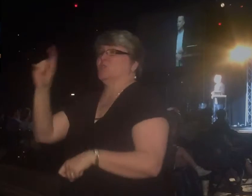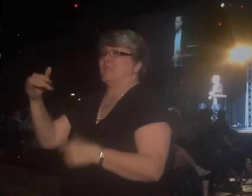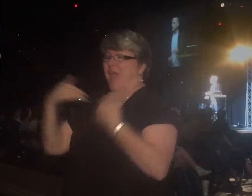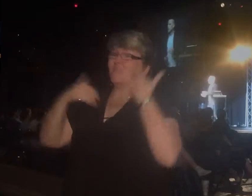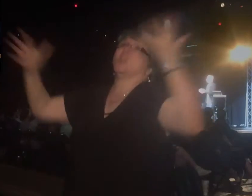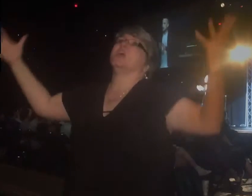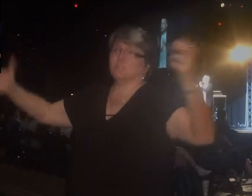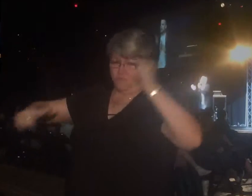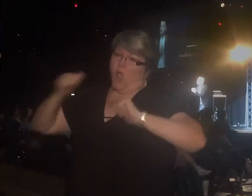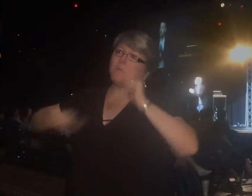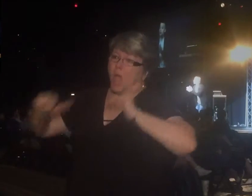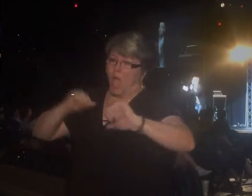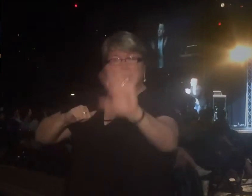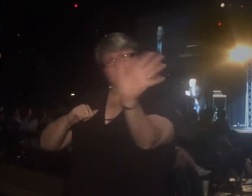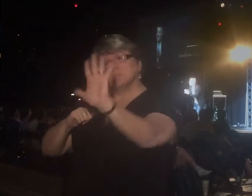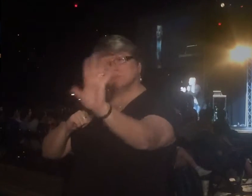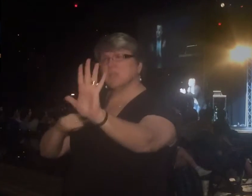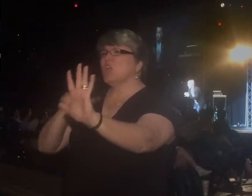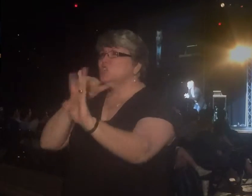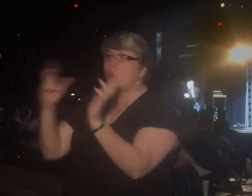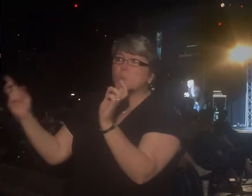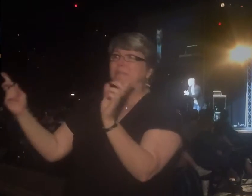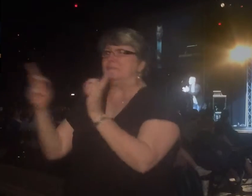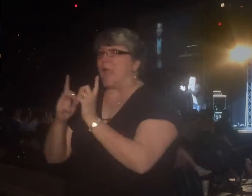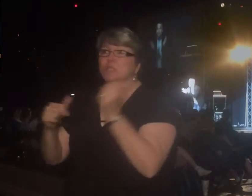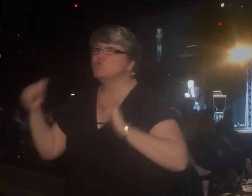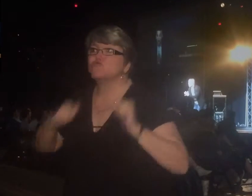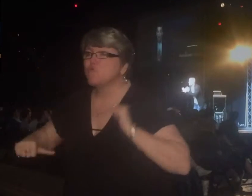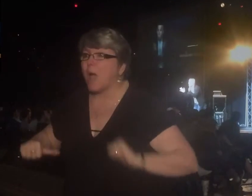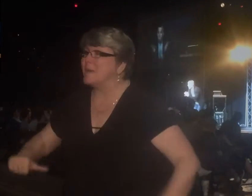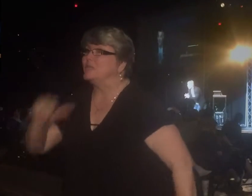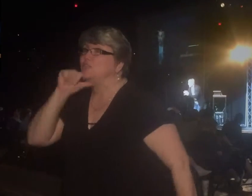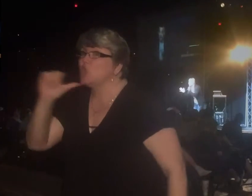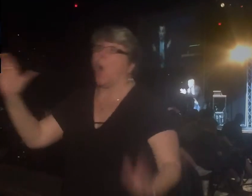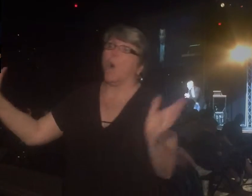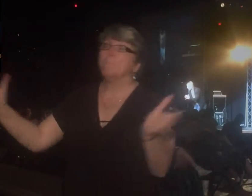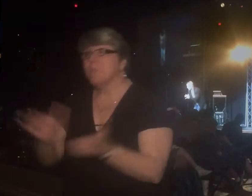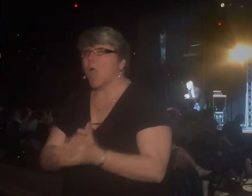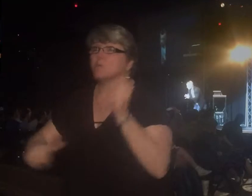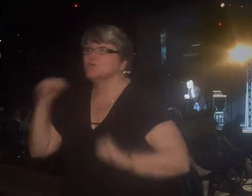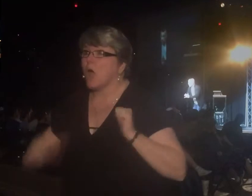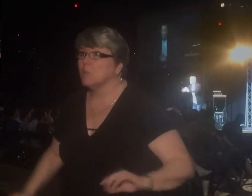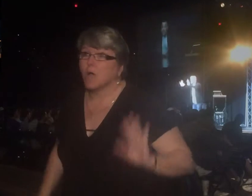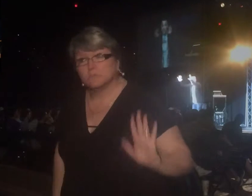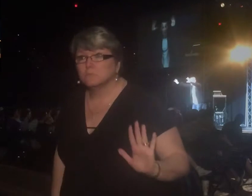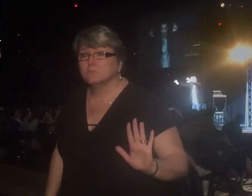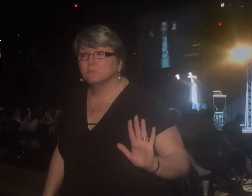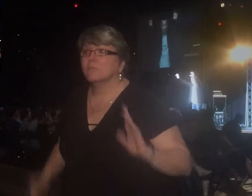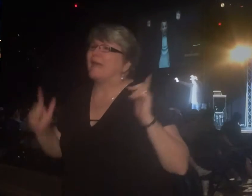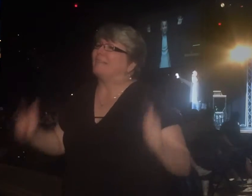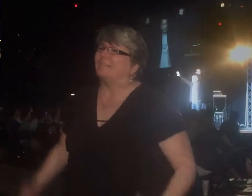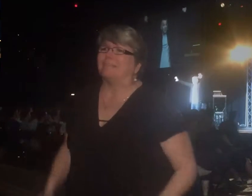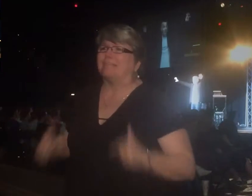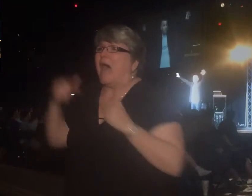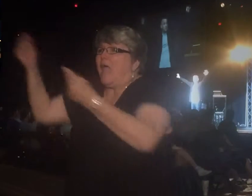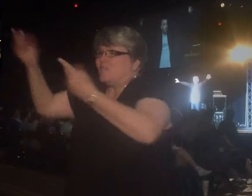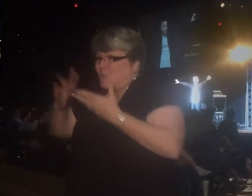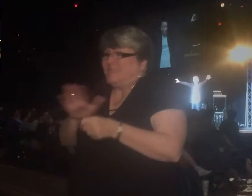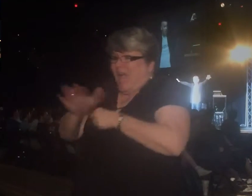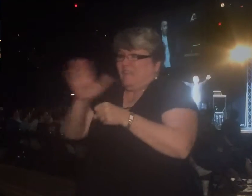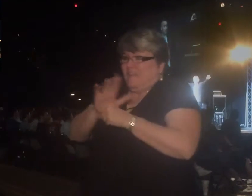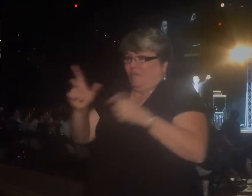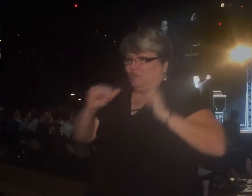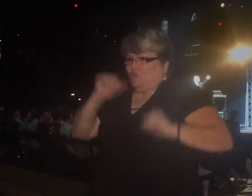this drama. Don't date drama. Don't marry drama. Life brings